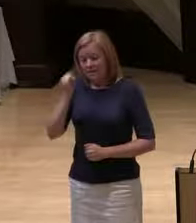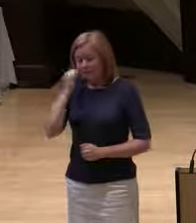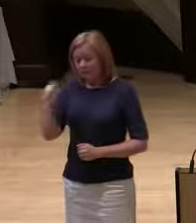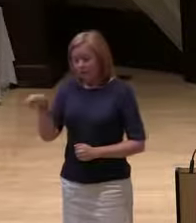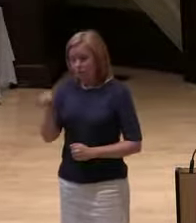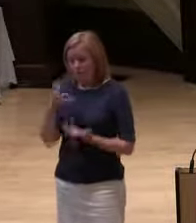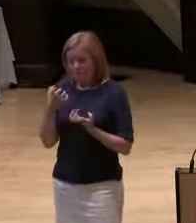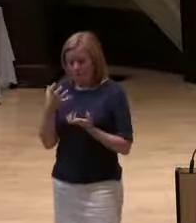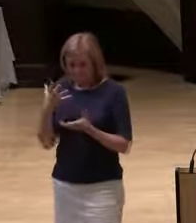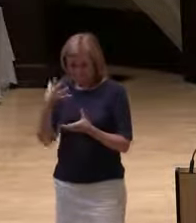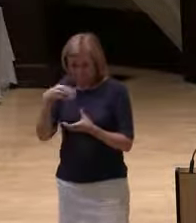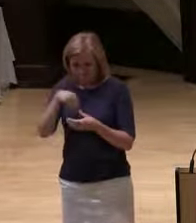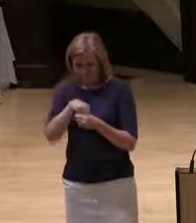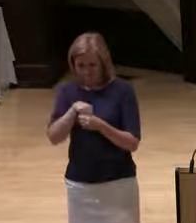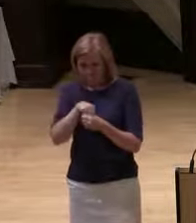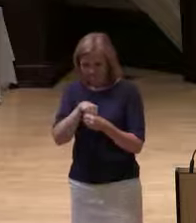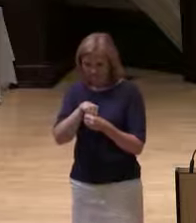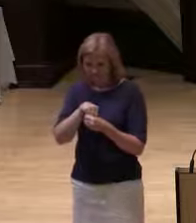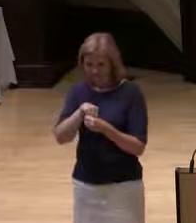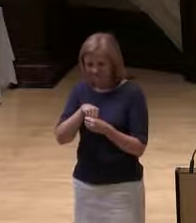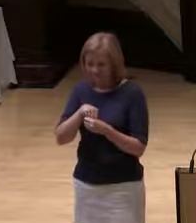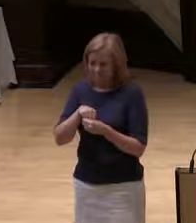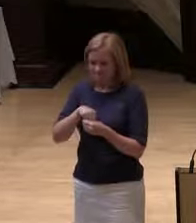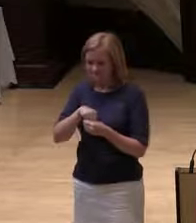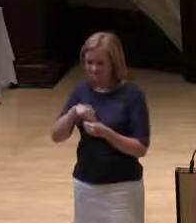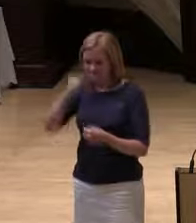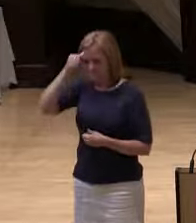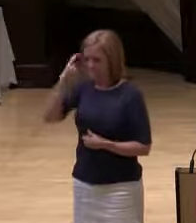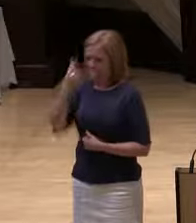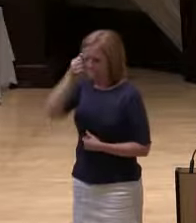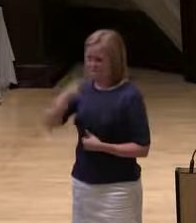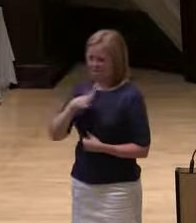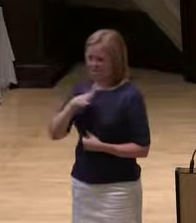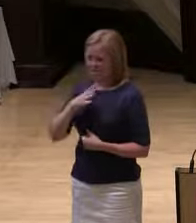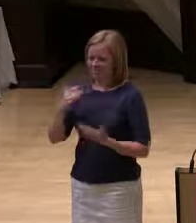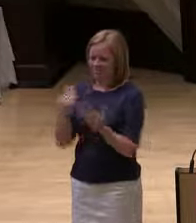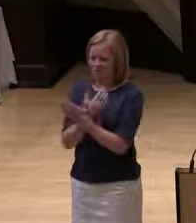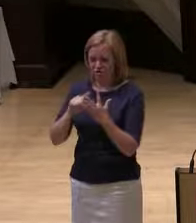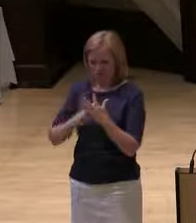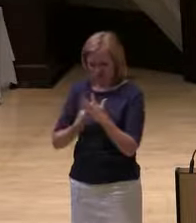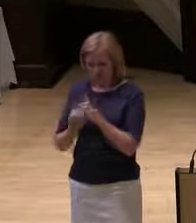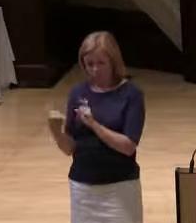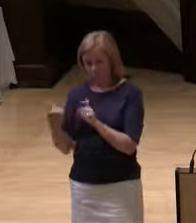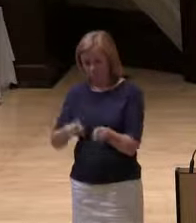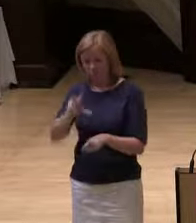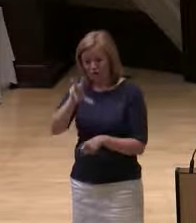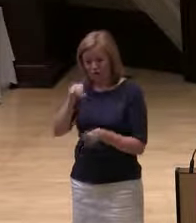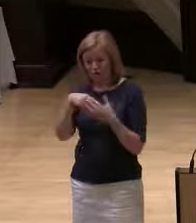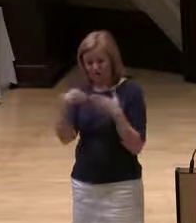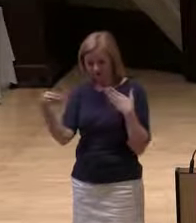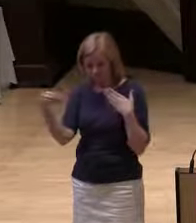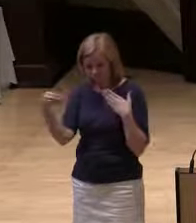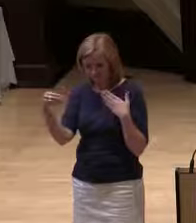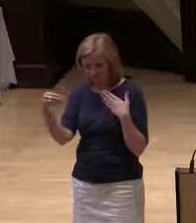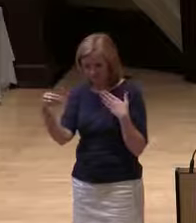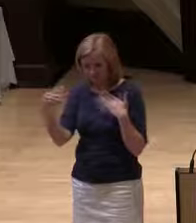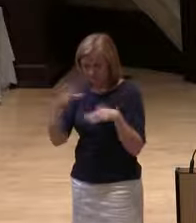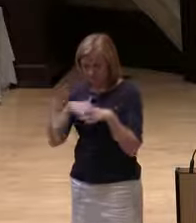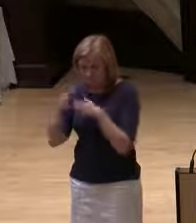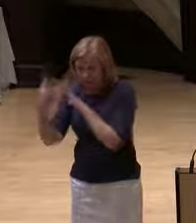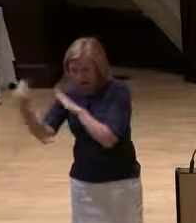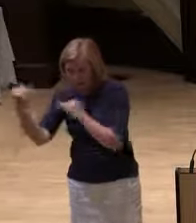to be part of a man's fresh start, you can make a donation of $30 on your way out today,